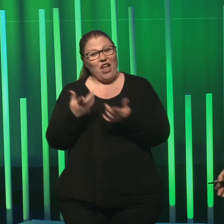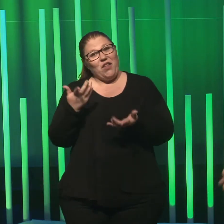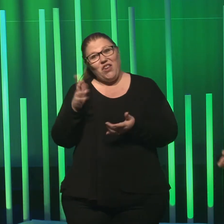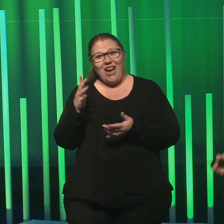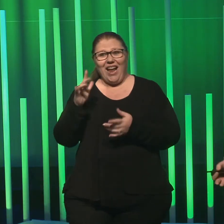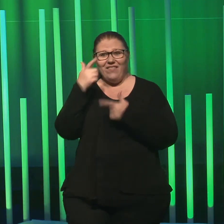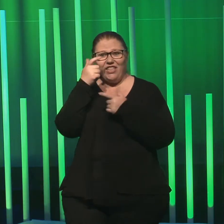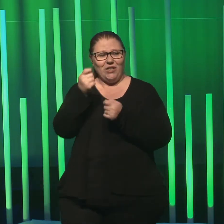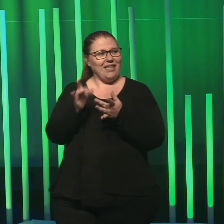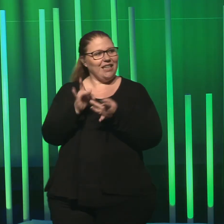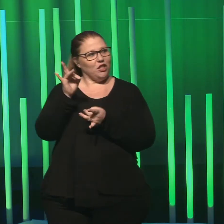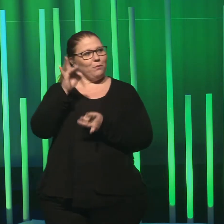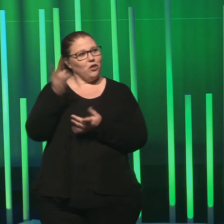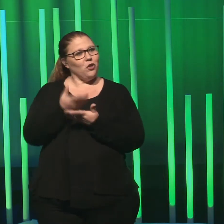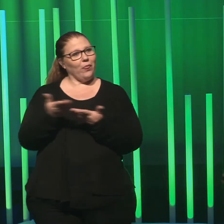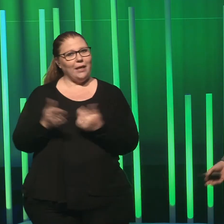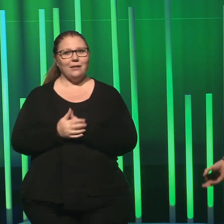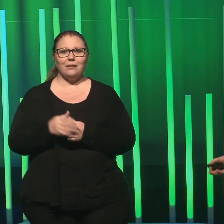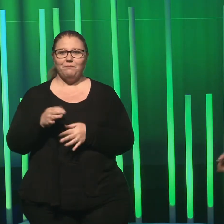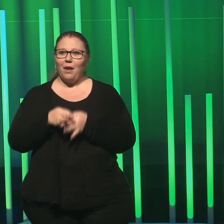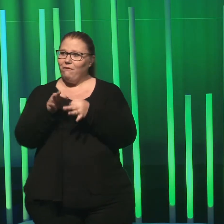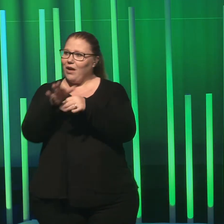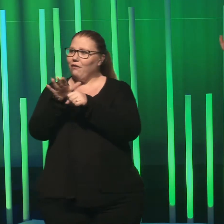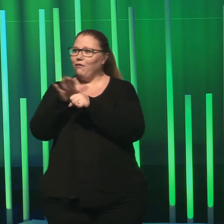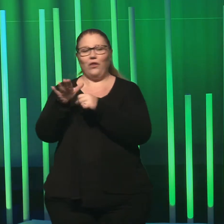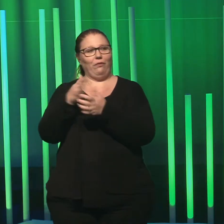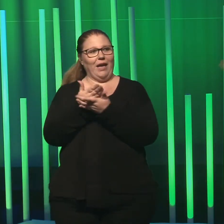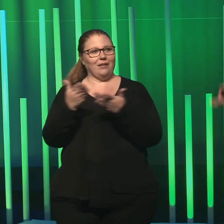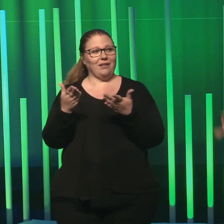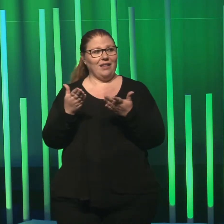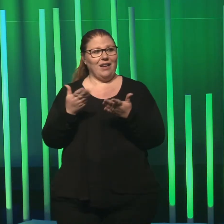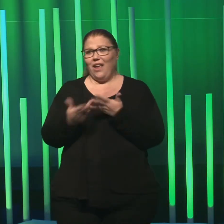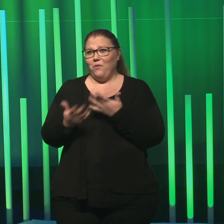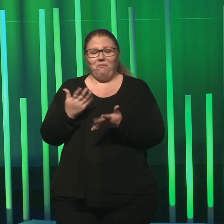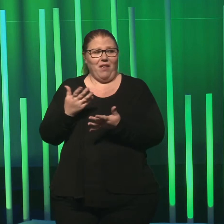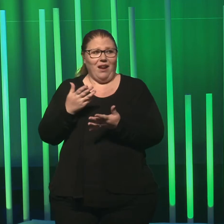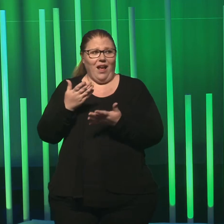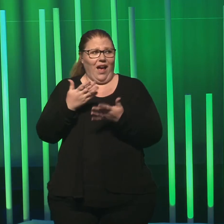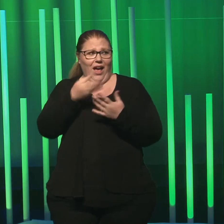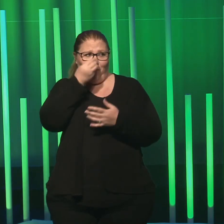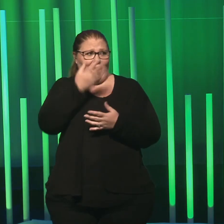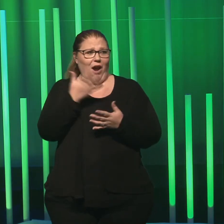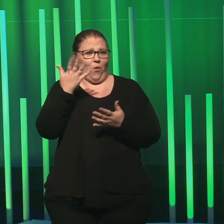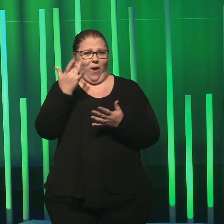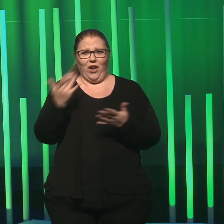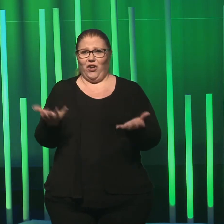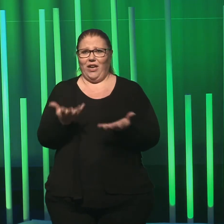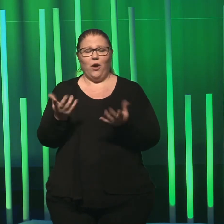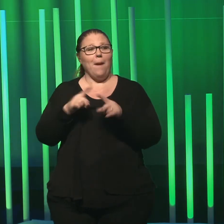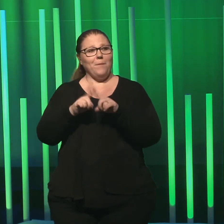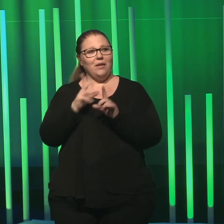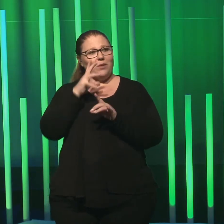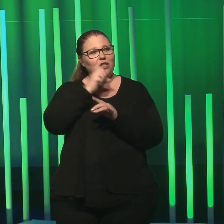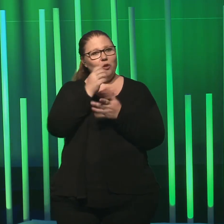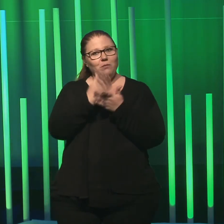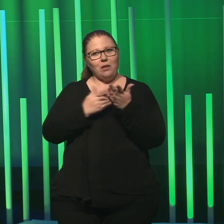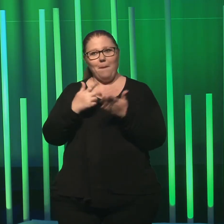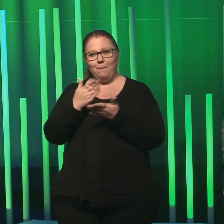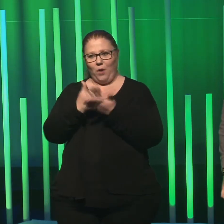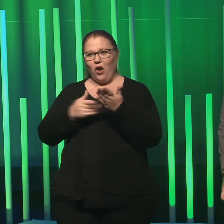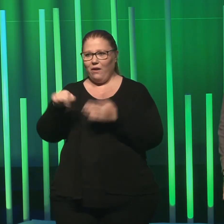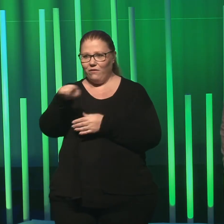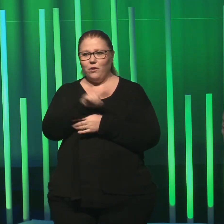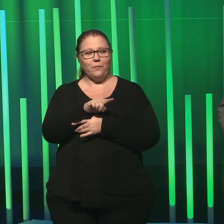kind of interested in spiritual matters, faith-filled things. Either one, I don't really care. I'm glad you're here, right? But let's just assume that there's some part of you that's interested